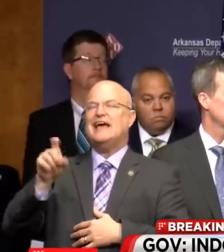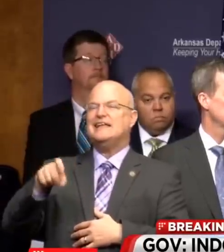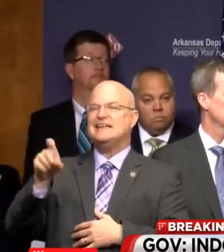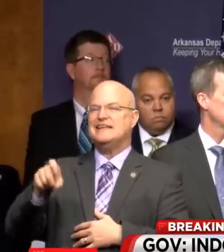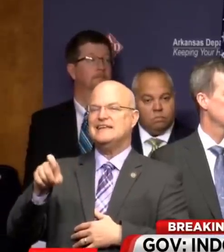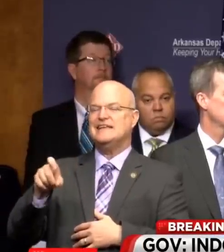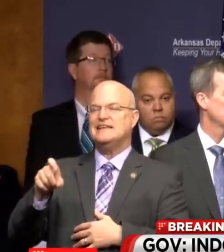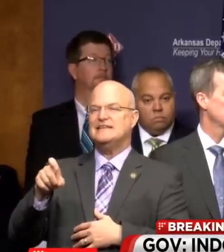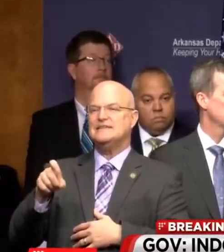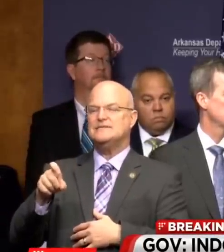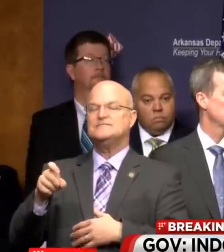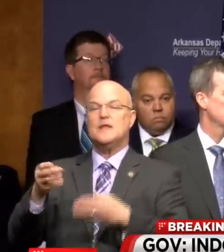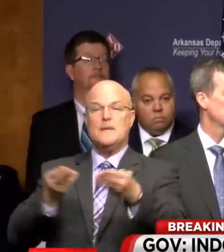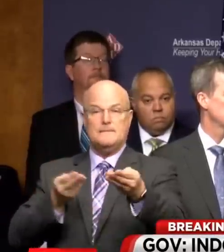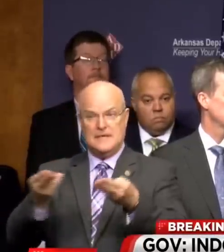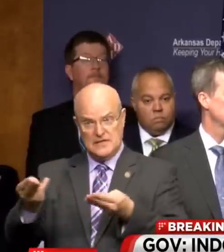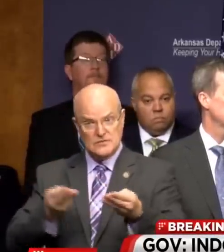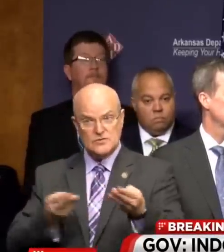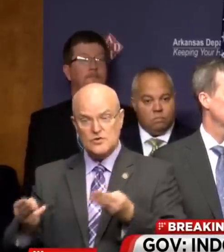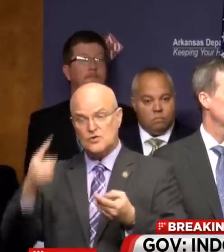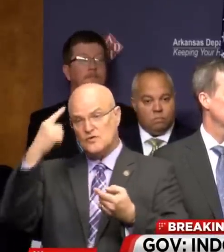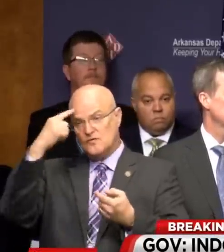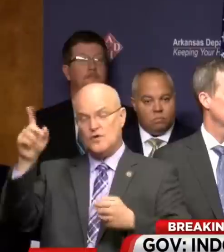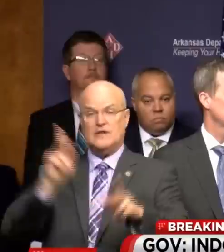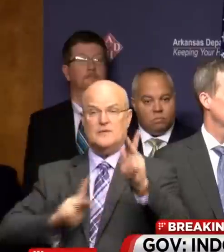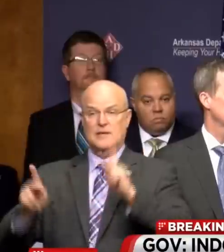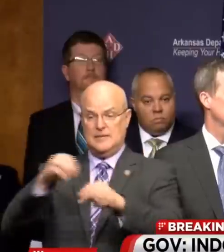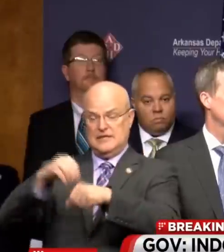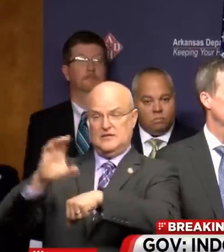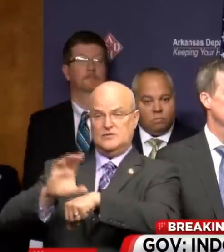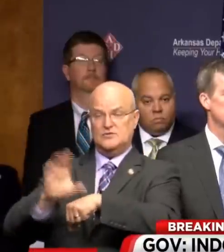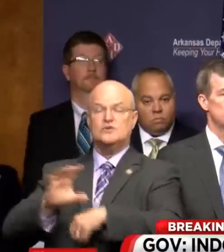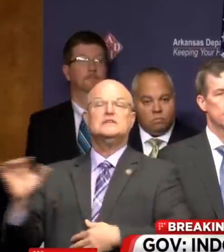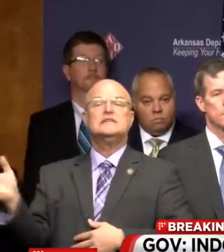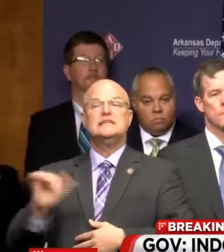to minister to their congregations